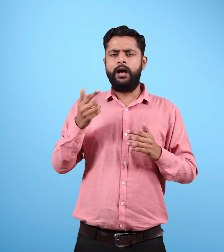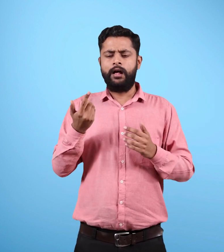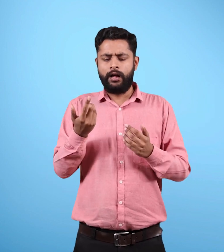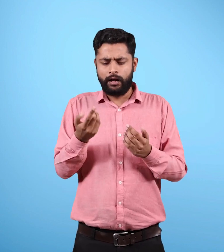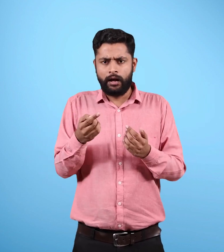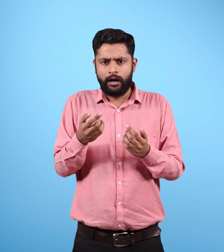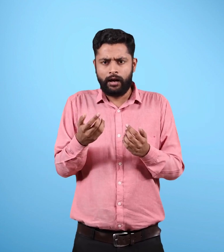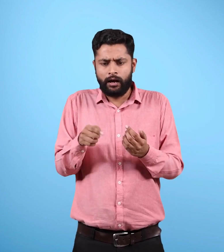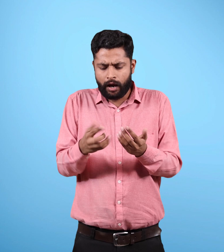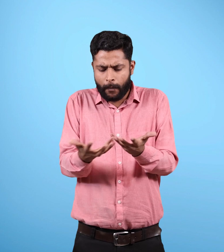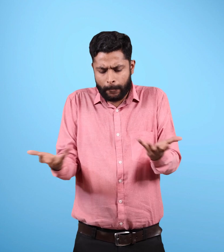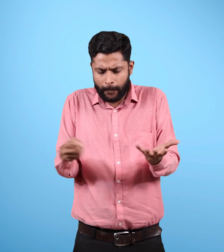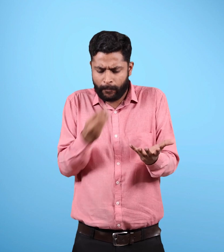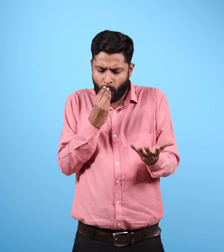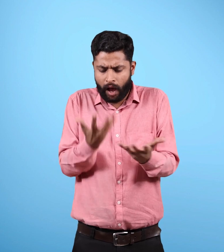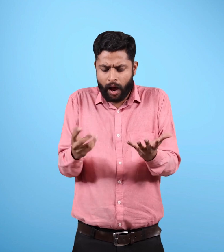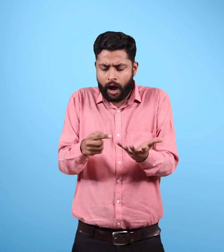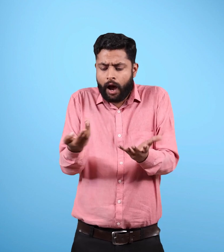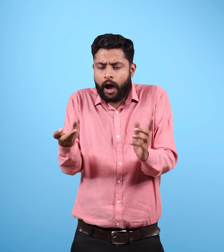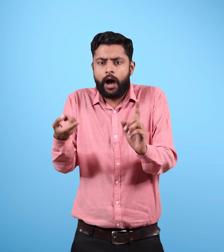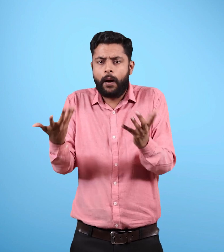blank products.